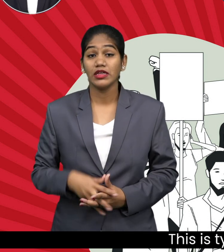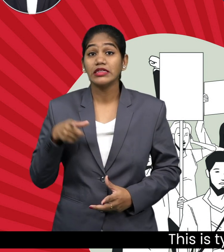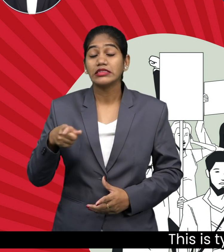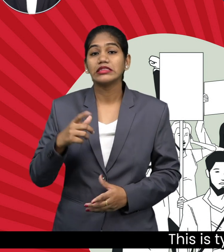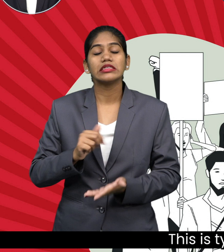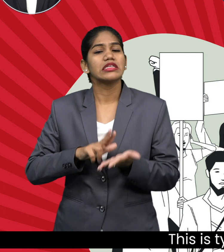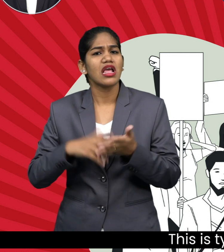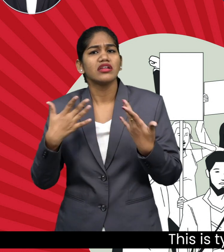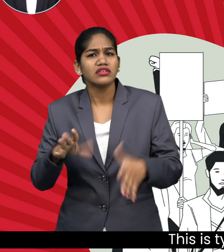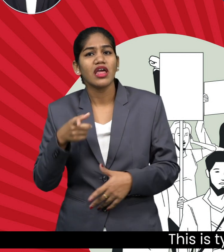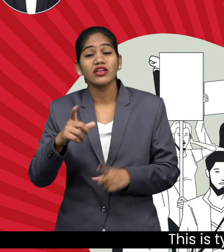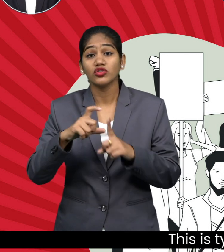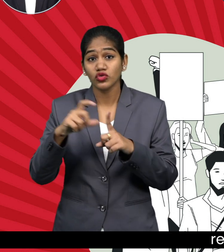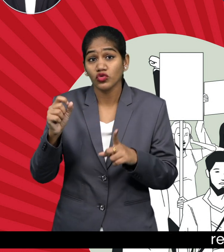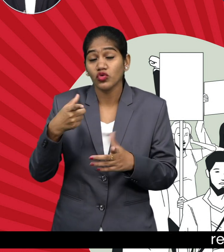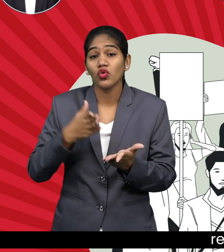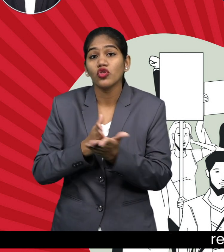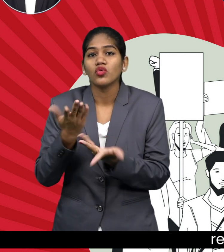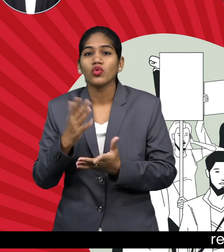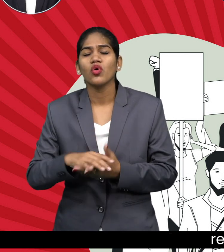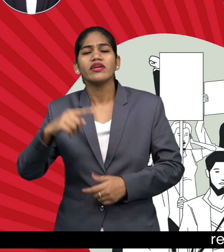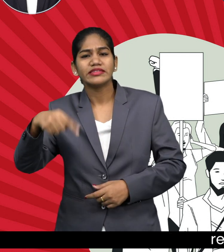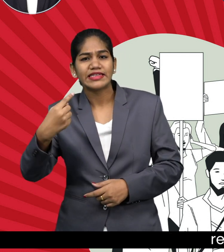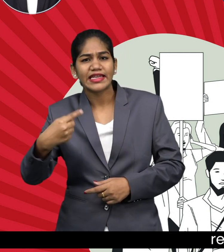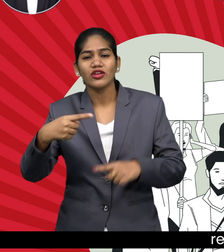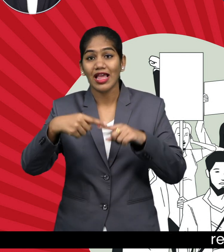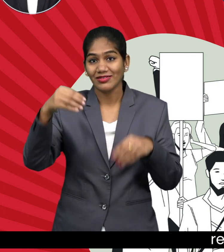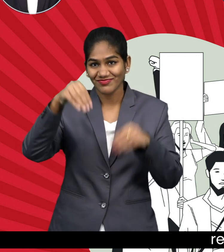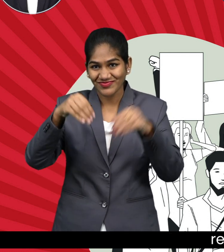This is typically done through regular elections.